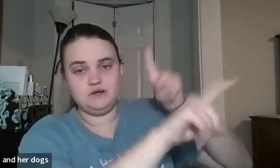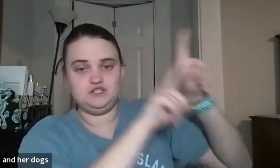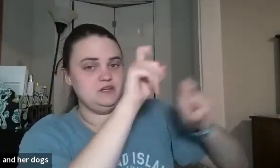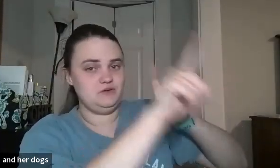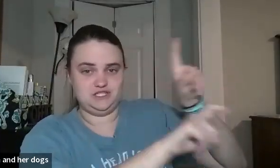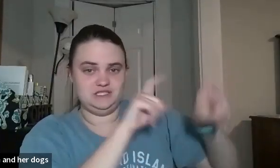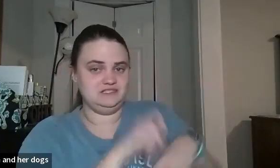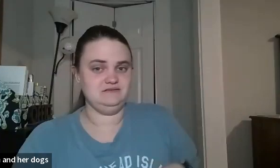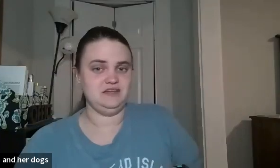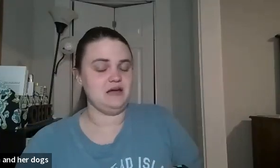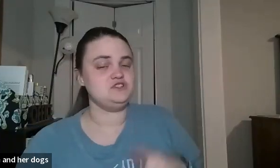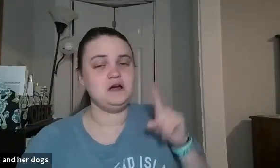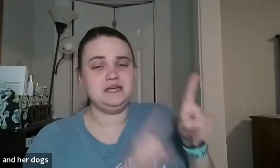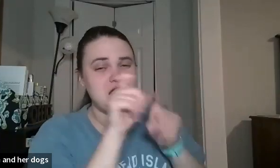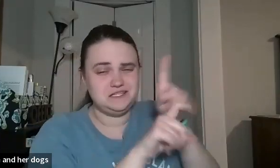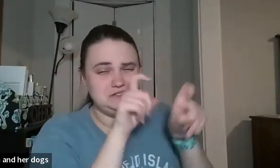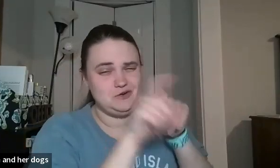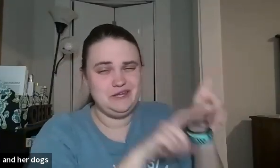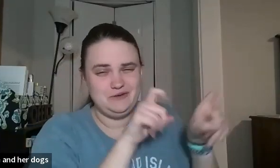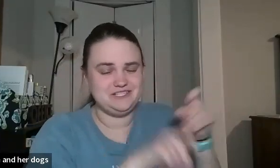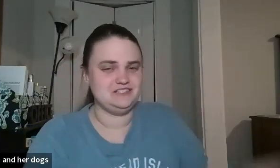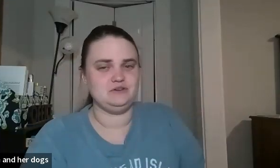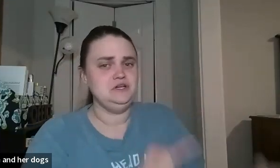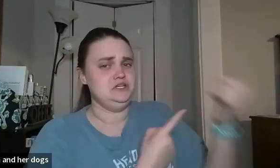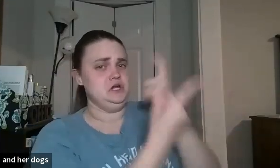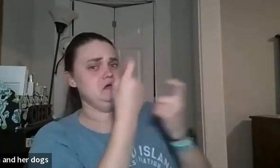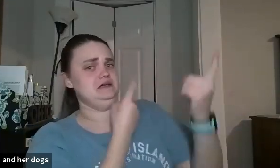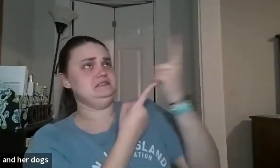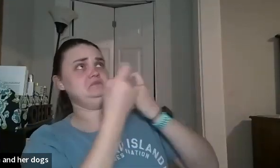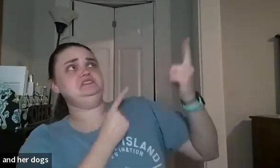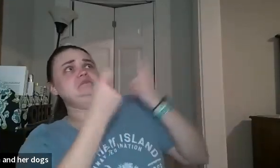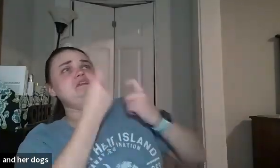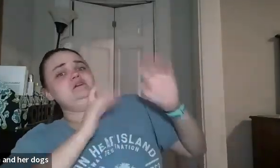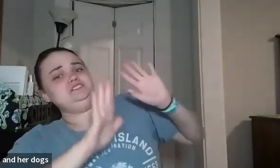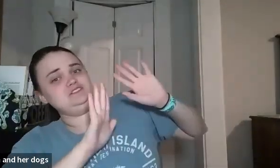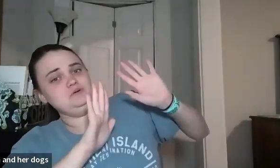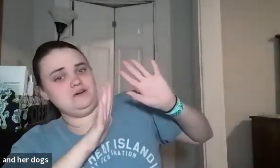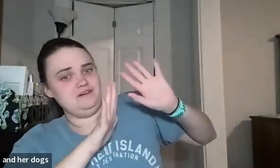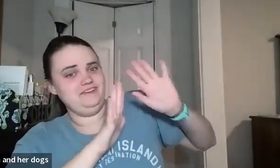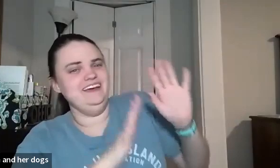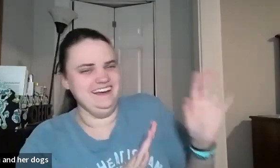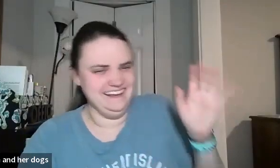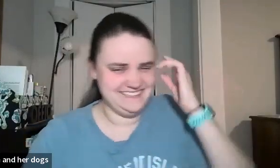too many questions. Like, I'm sorry, I keep asking you so many questions, or you're asking me too many questions. Hold off.